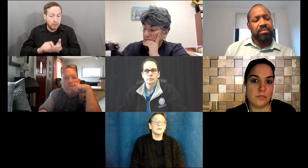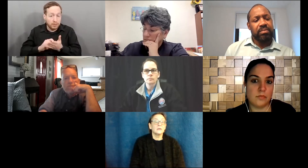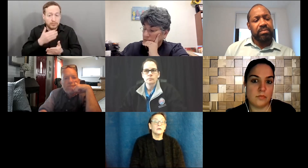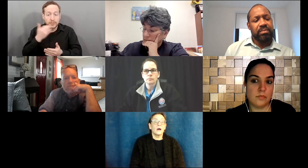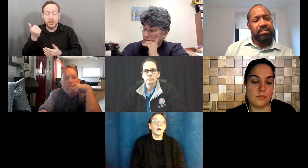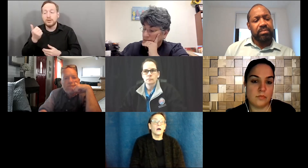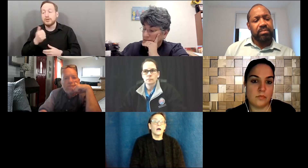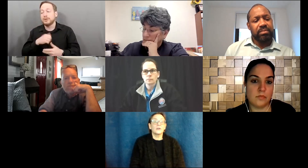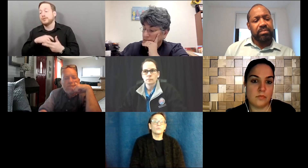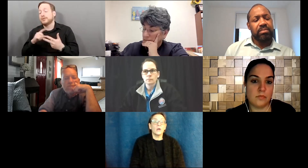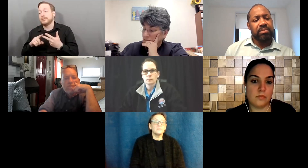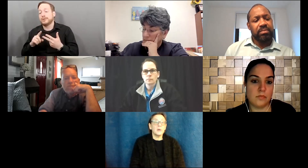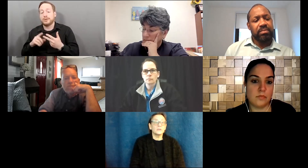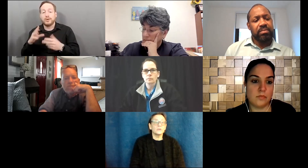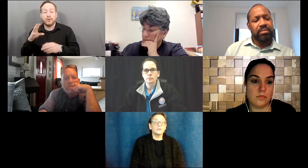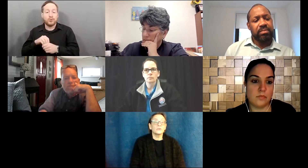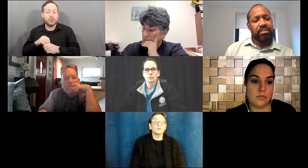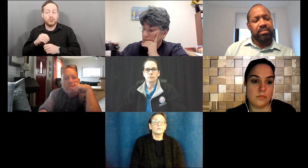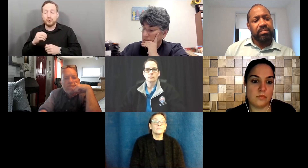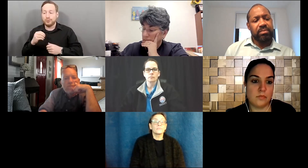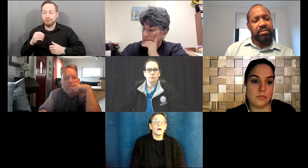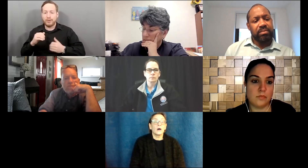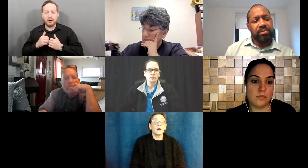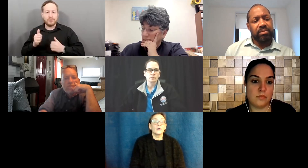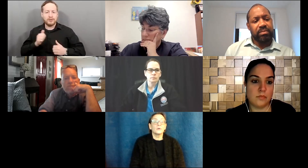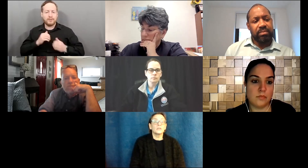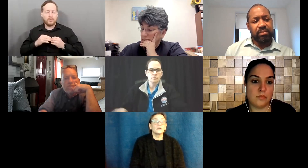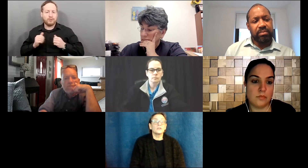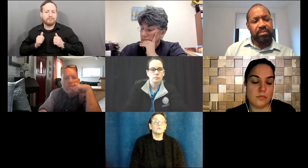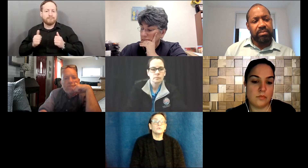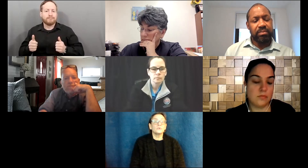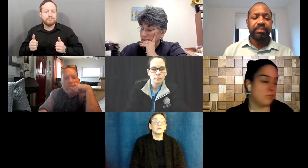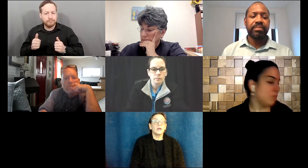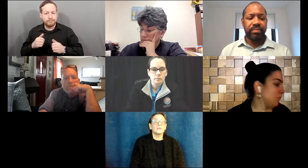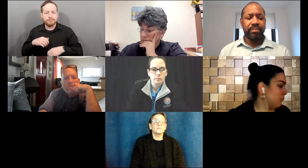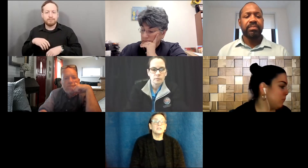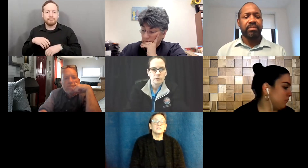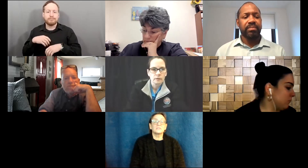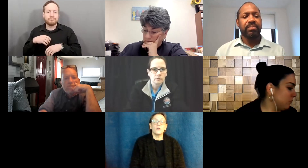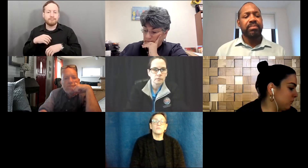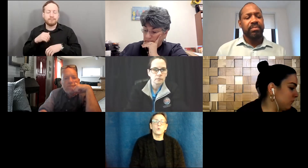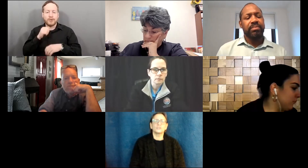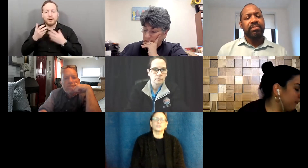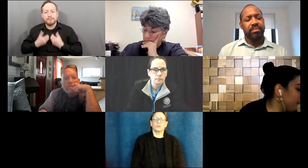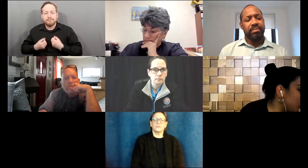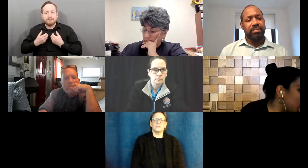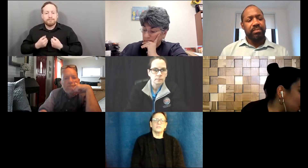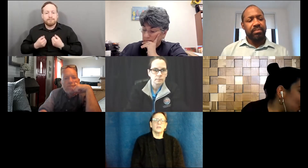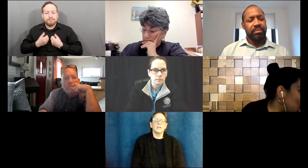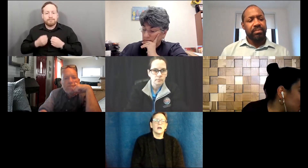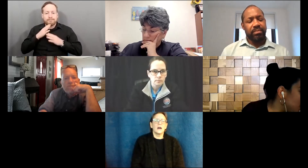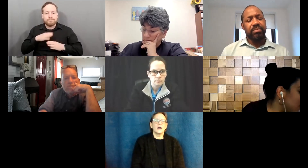sign, how to write better. It would include kind of be to self more